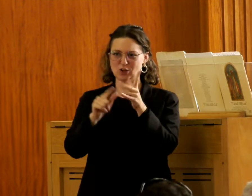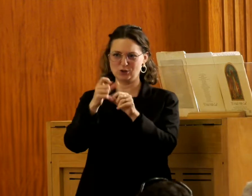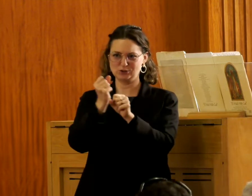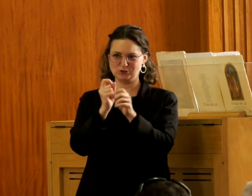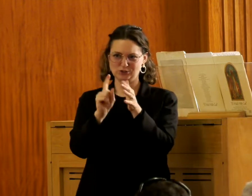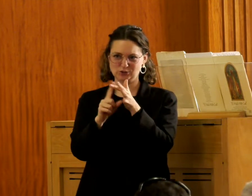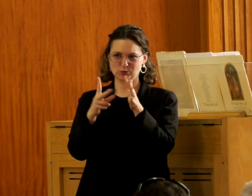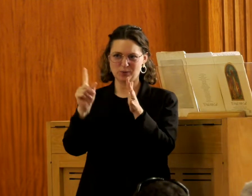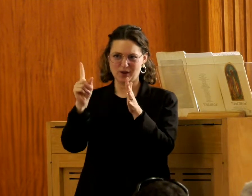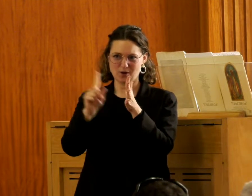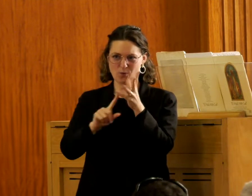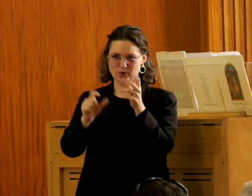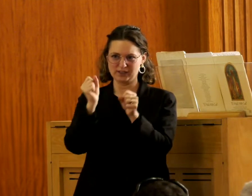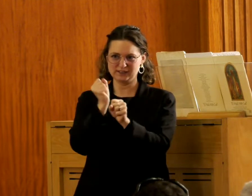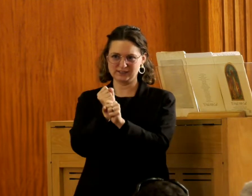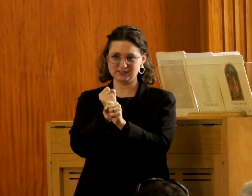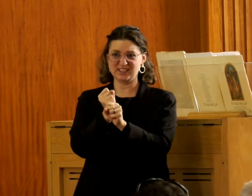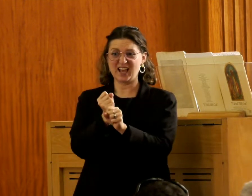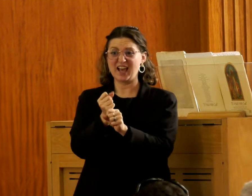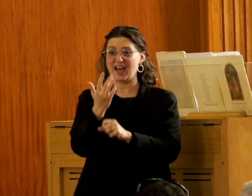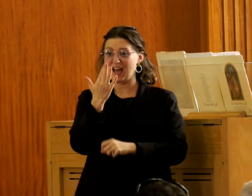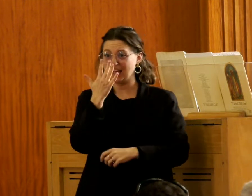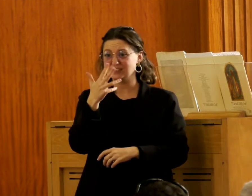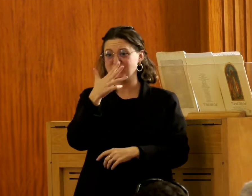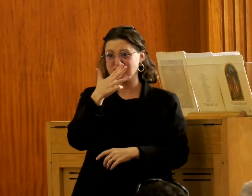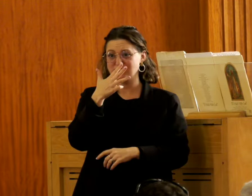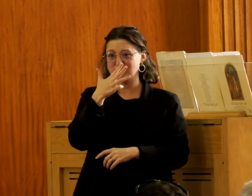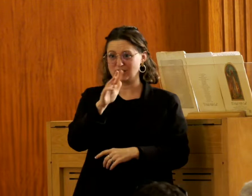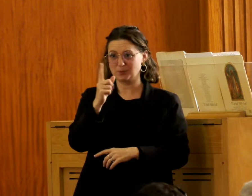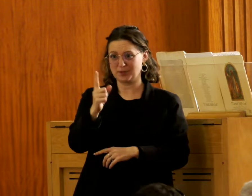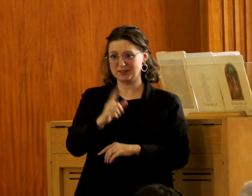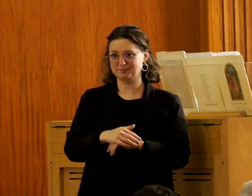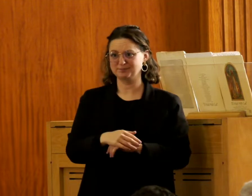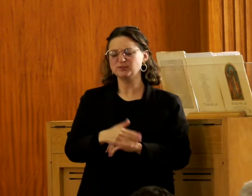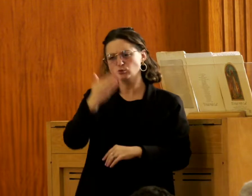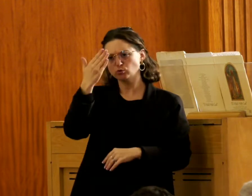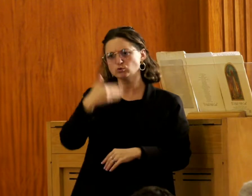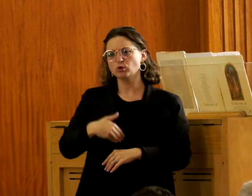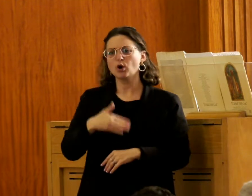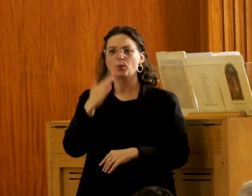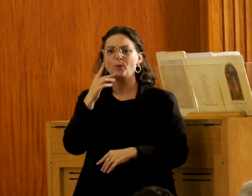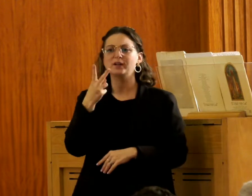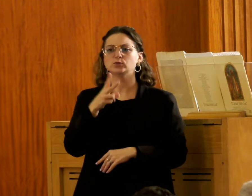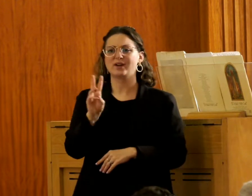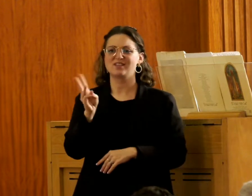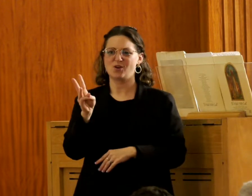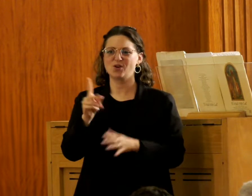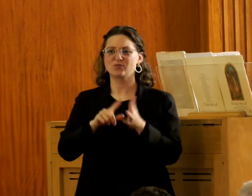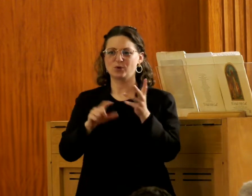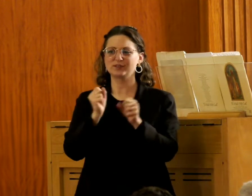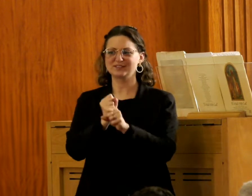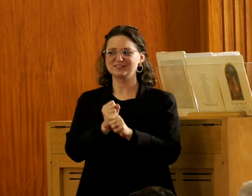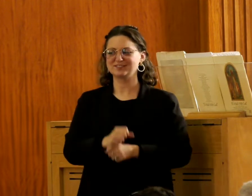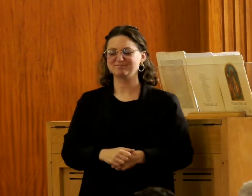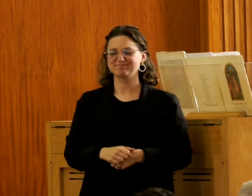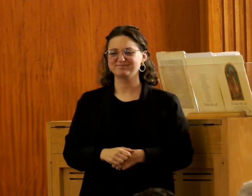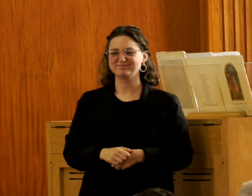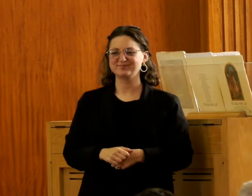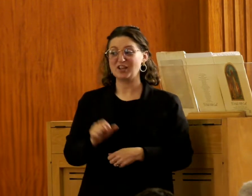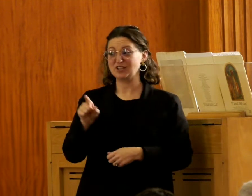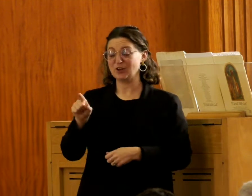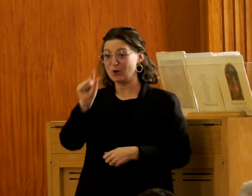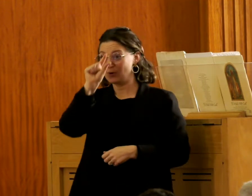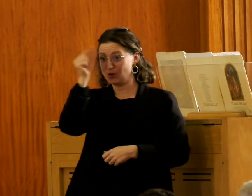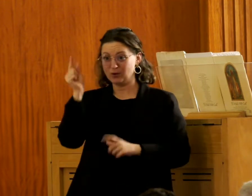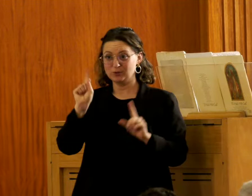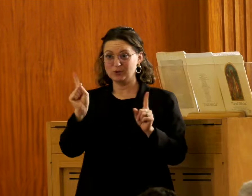91, after suffering a stroke on Tuesday the 23rd. And true to her wishes, Joan's final days were